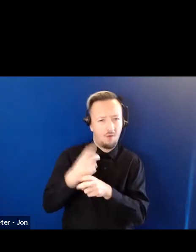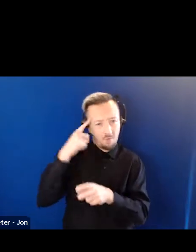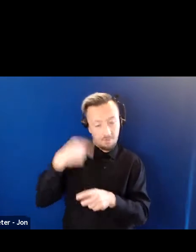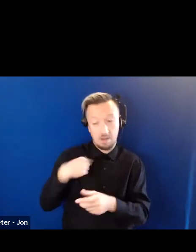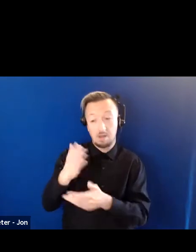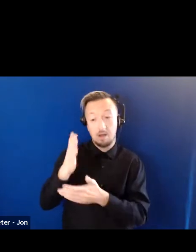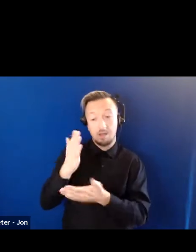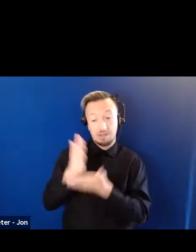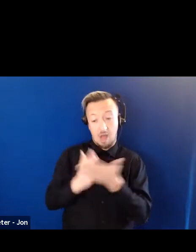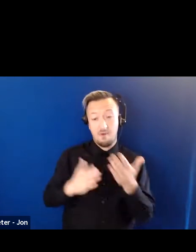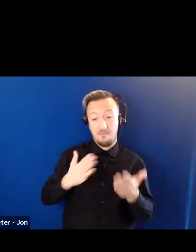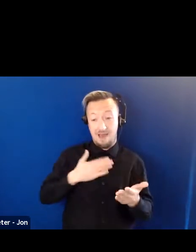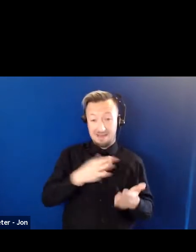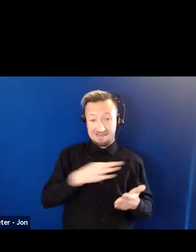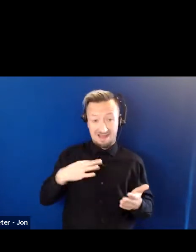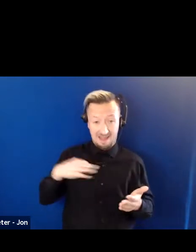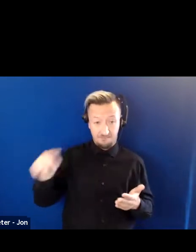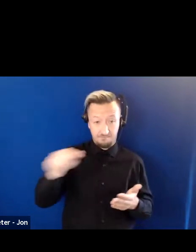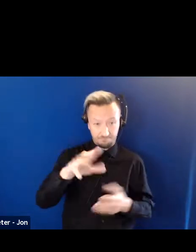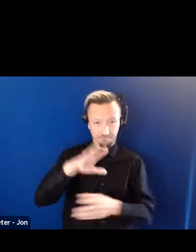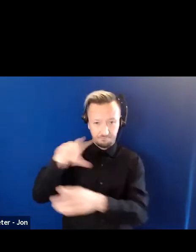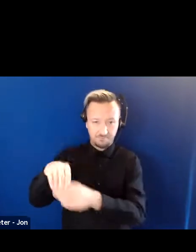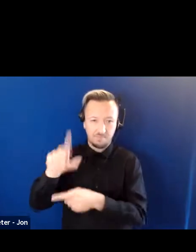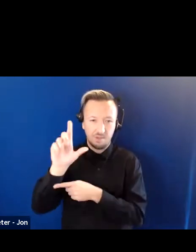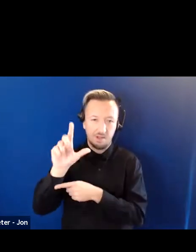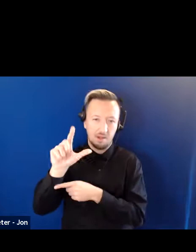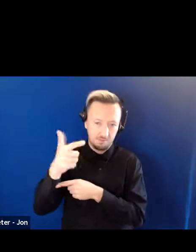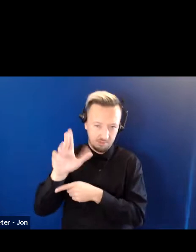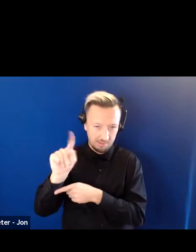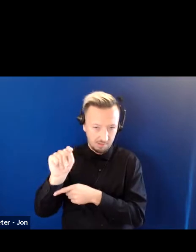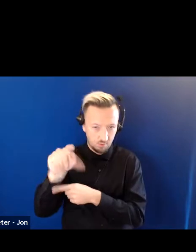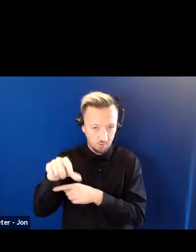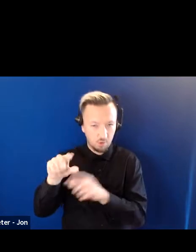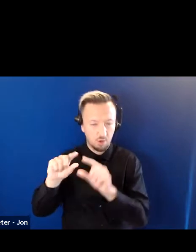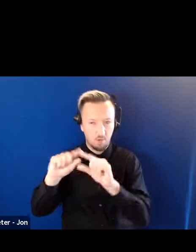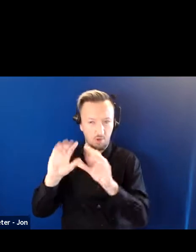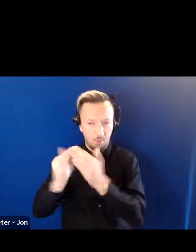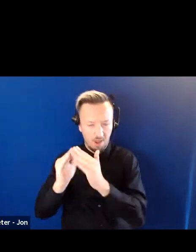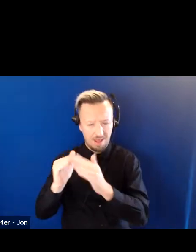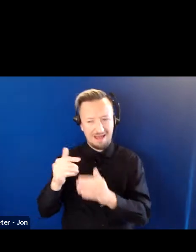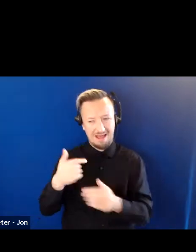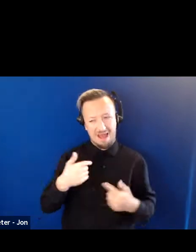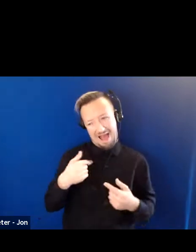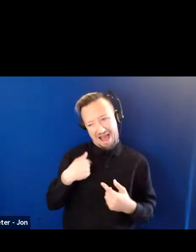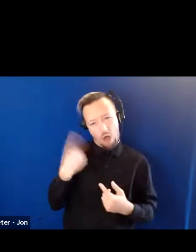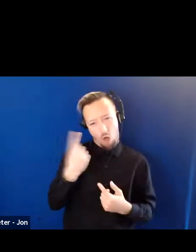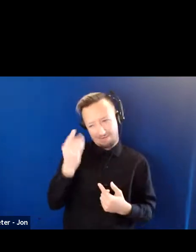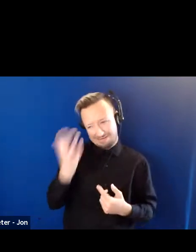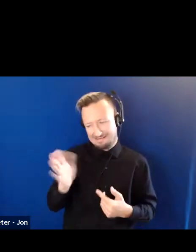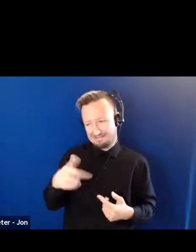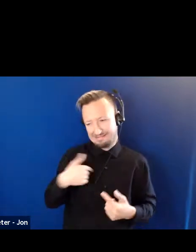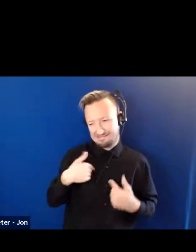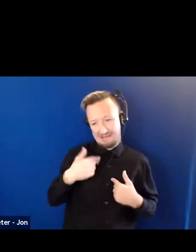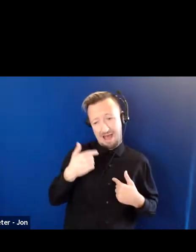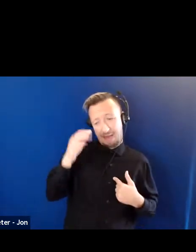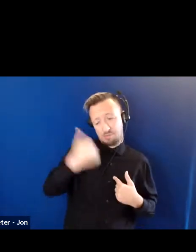to the community. And so I said, please excuse my ignorance. I just don't know. Well, what do I need to do here? What should I